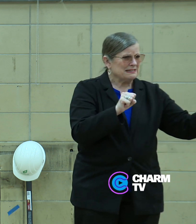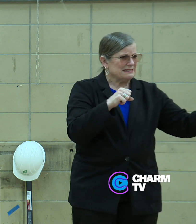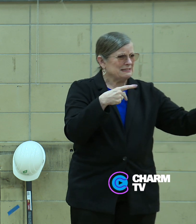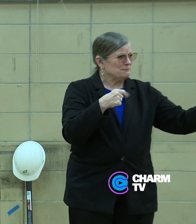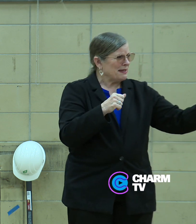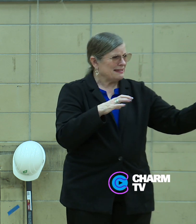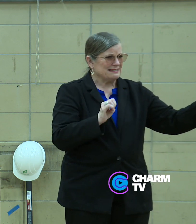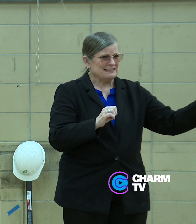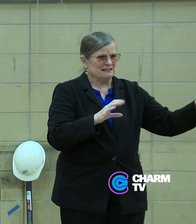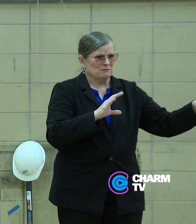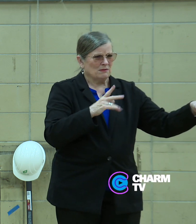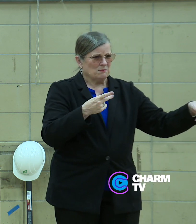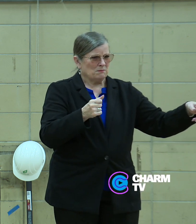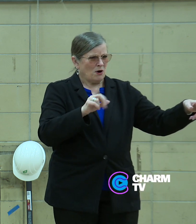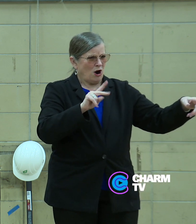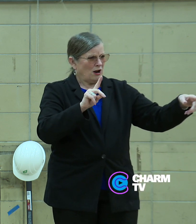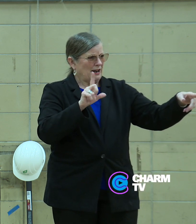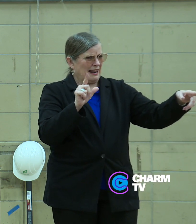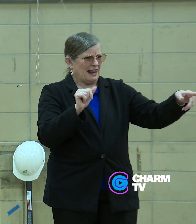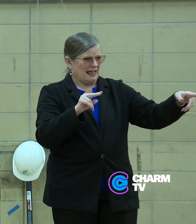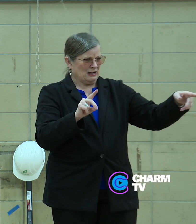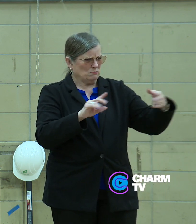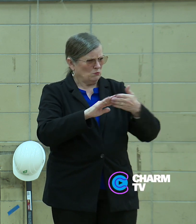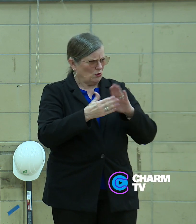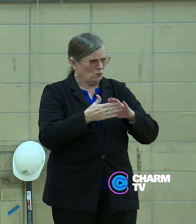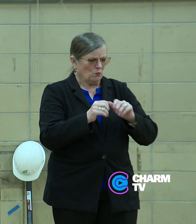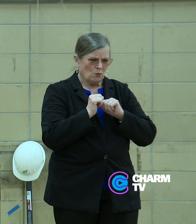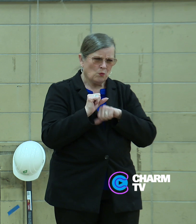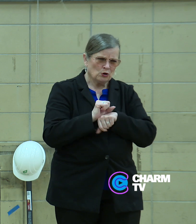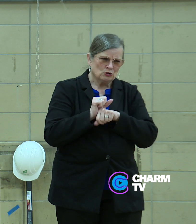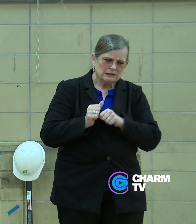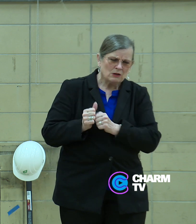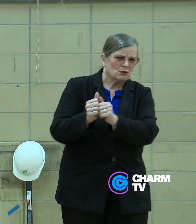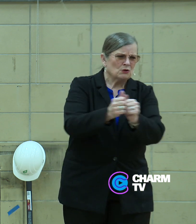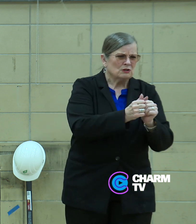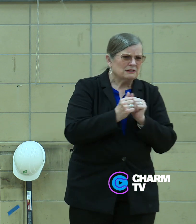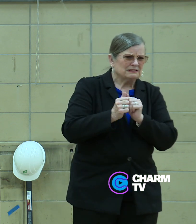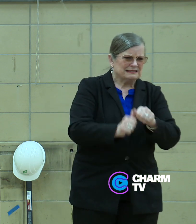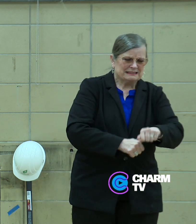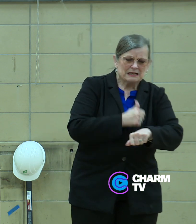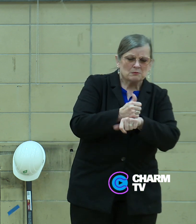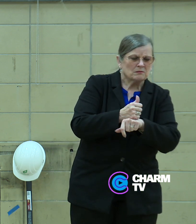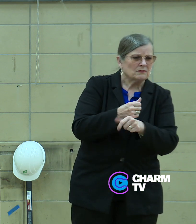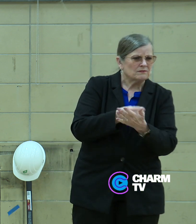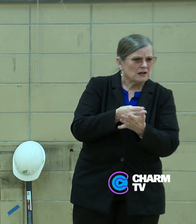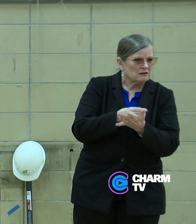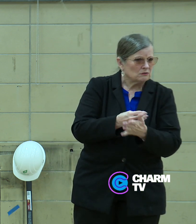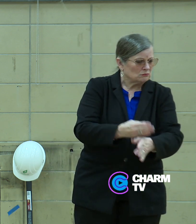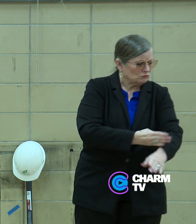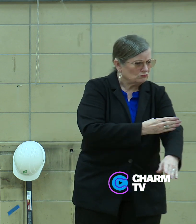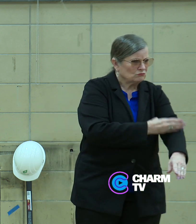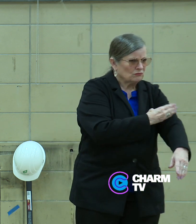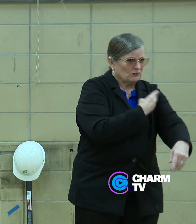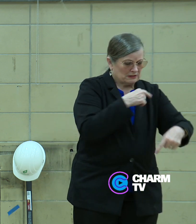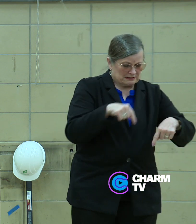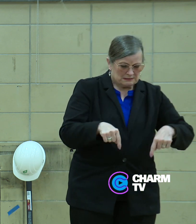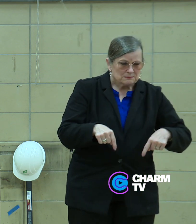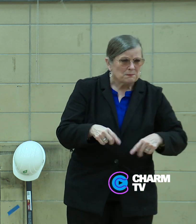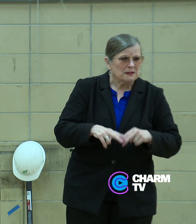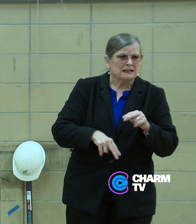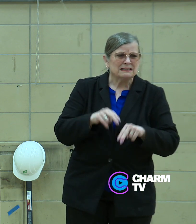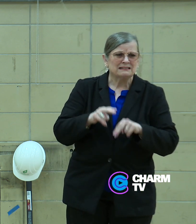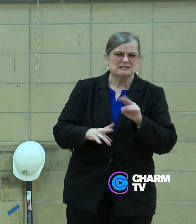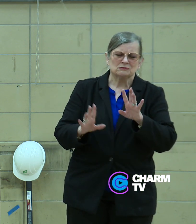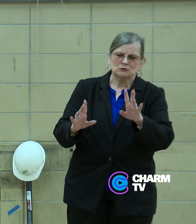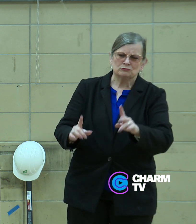Parkland community for working with us to secure the necessary funding to commence renovations on this building, which has been a